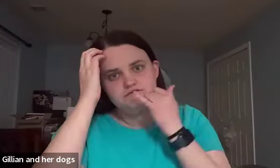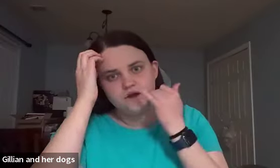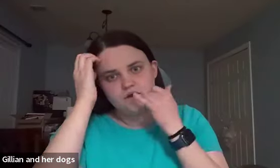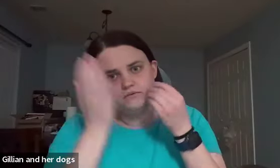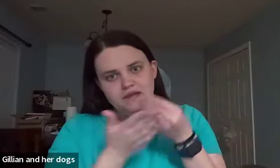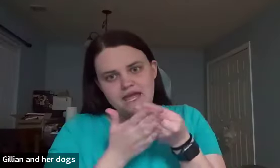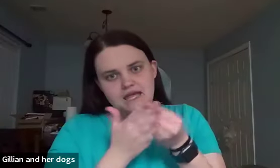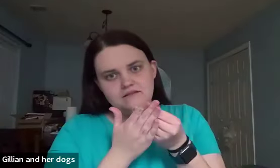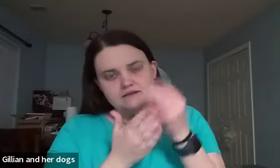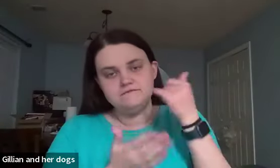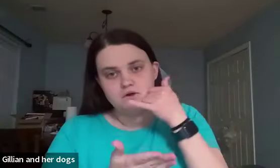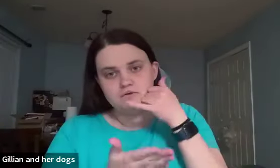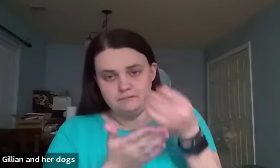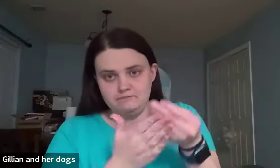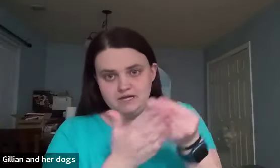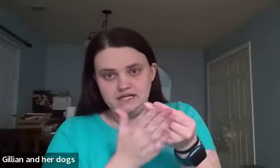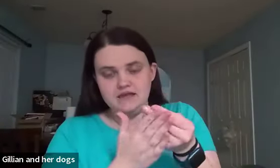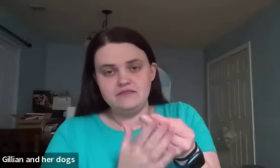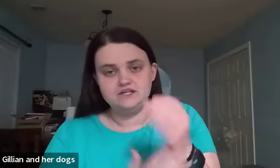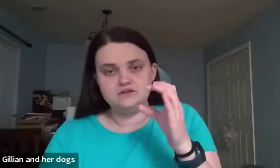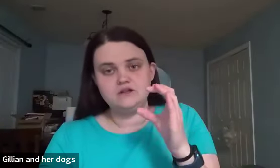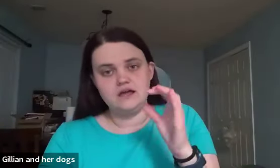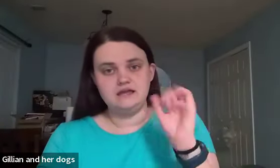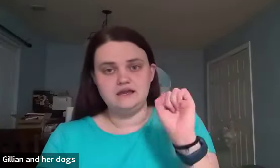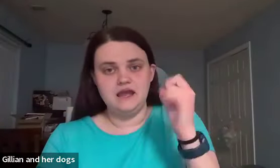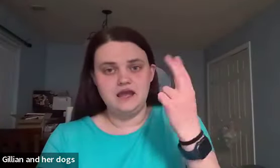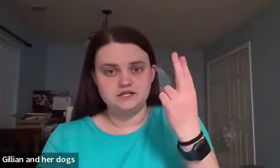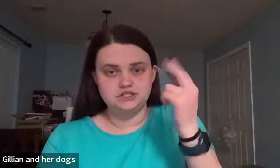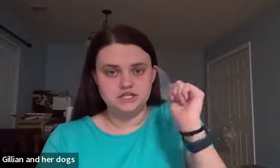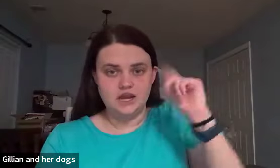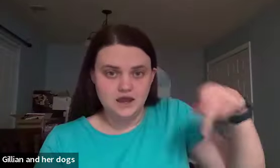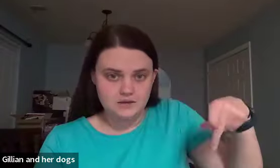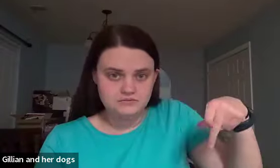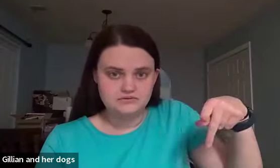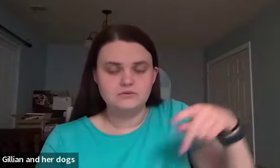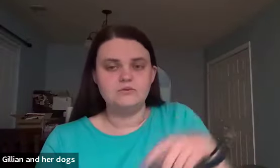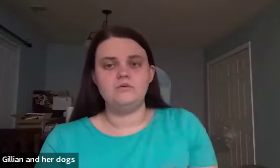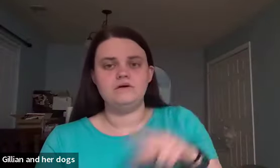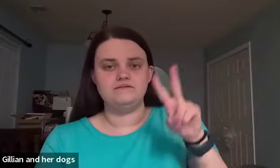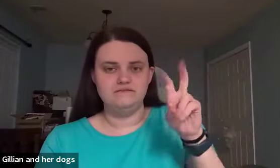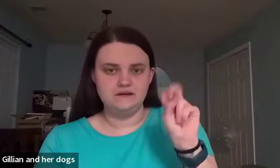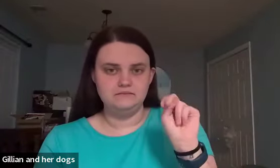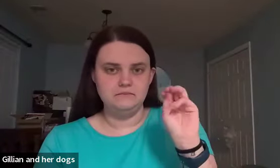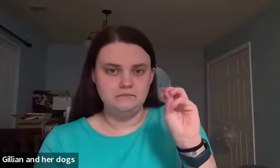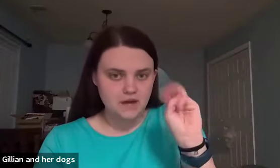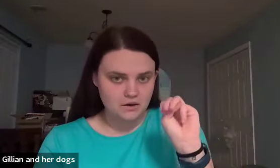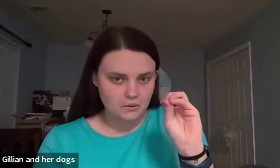do phone pay, like phone and money, and then do Hmm. like cash app or